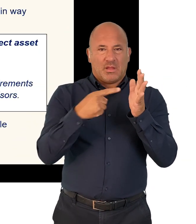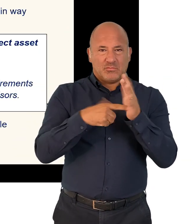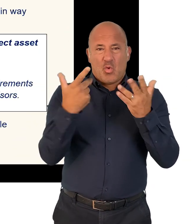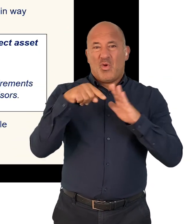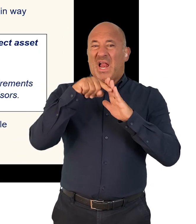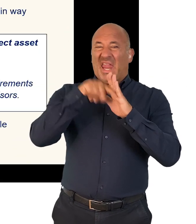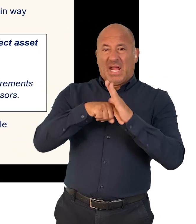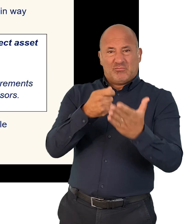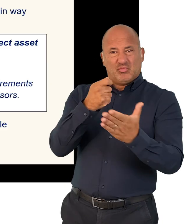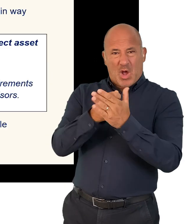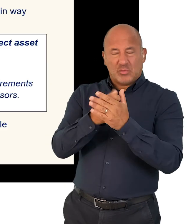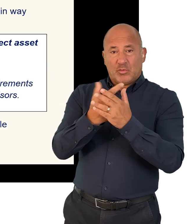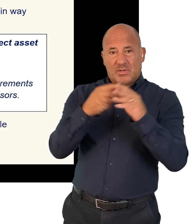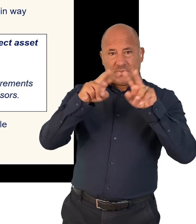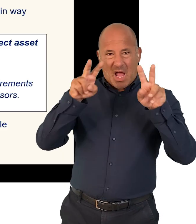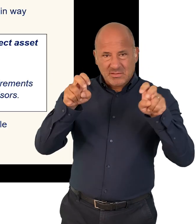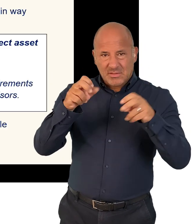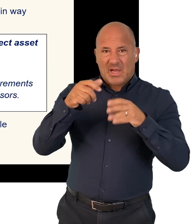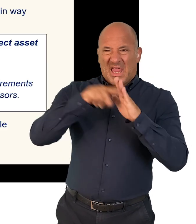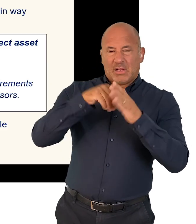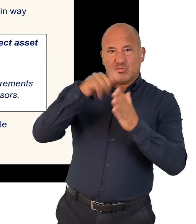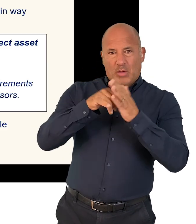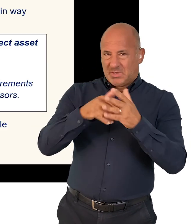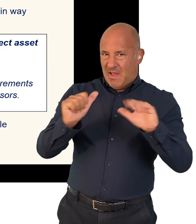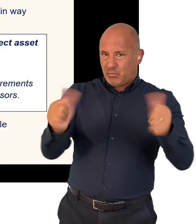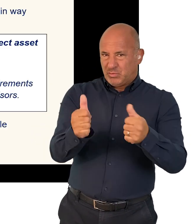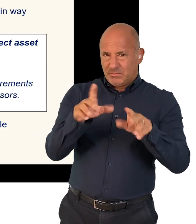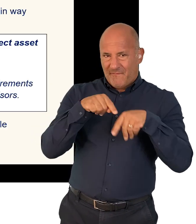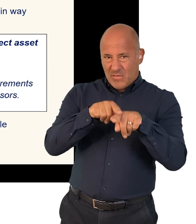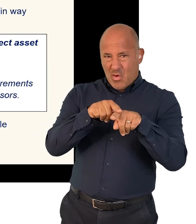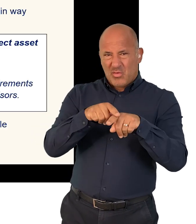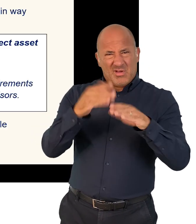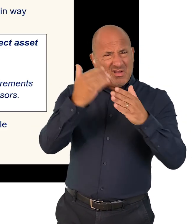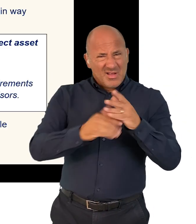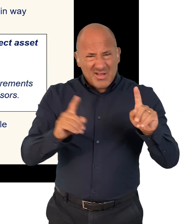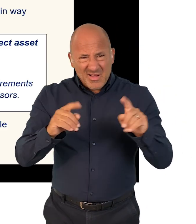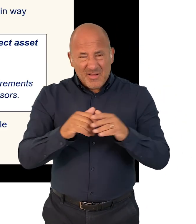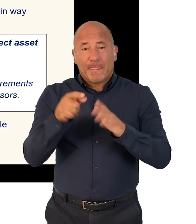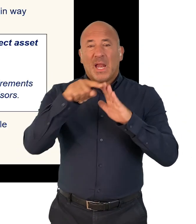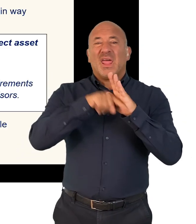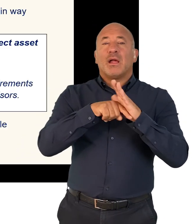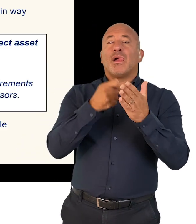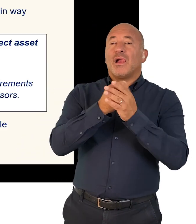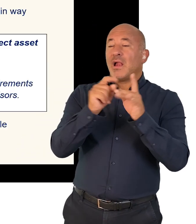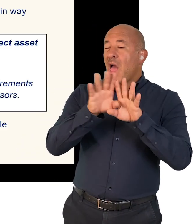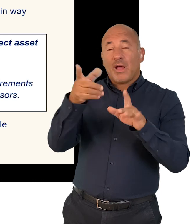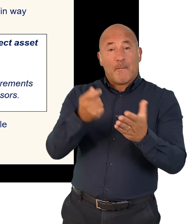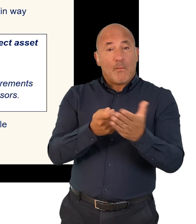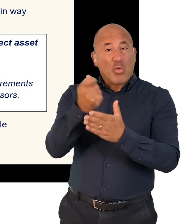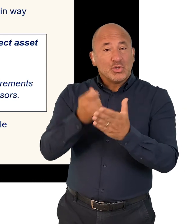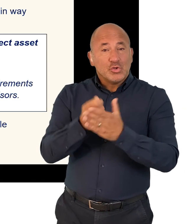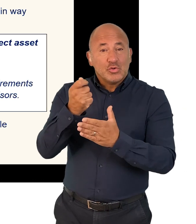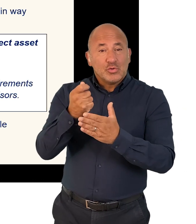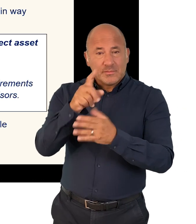with a restriction on title and supporting legal documents. To define those terms, the legal charge is similar to a